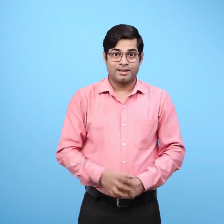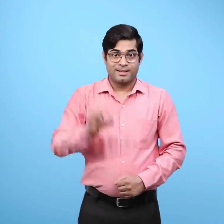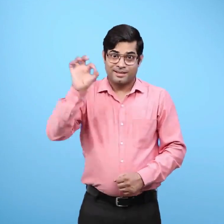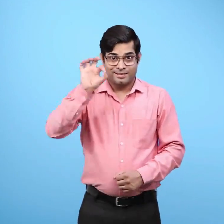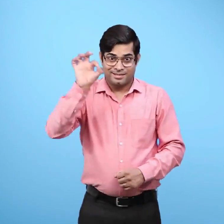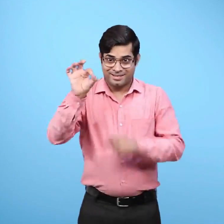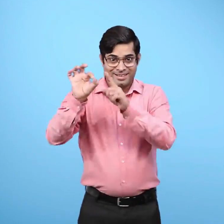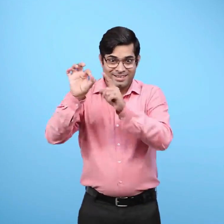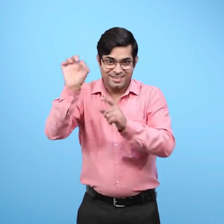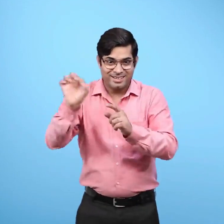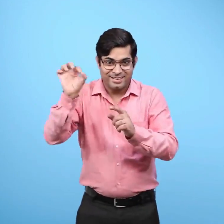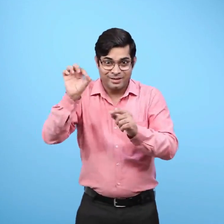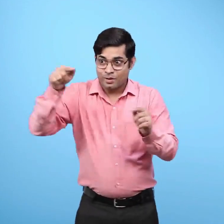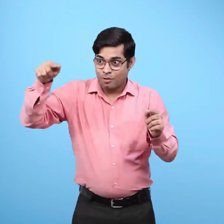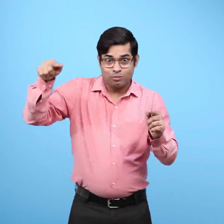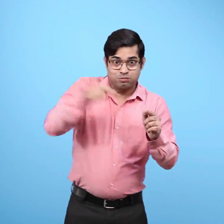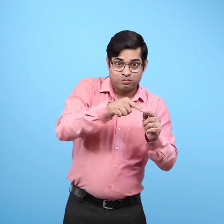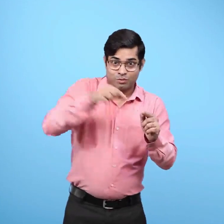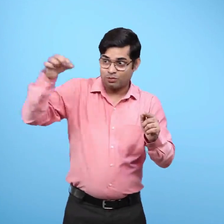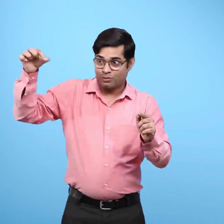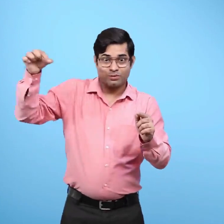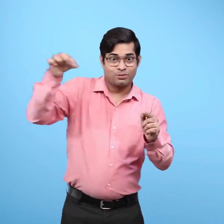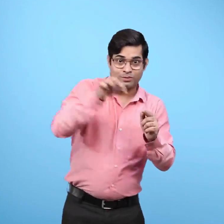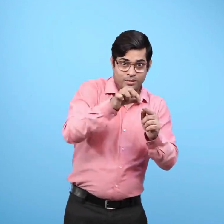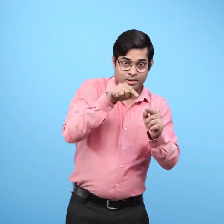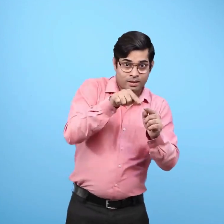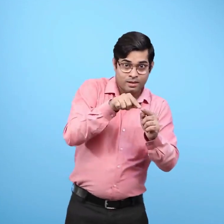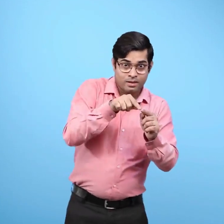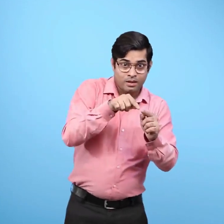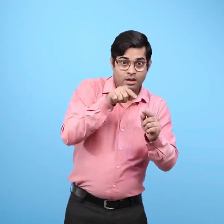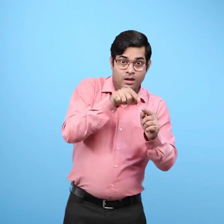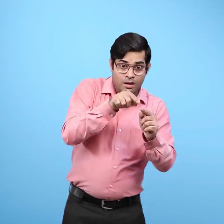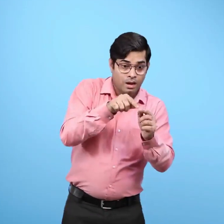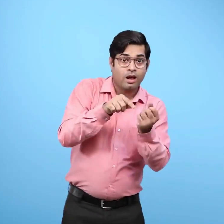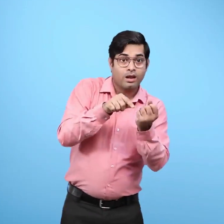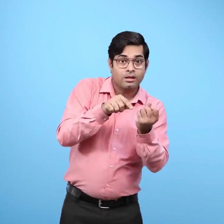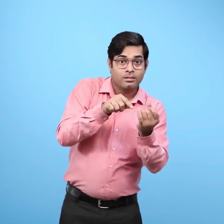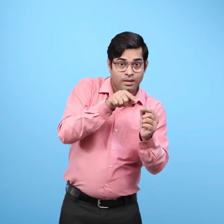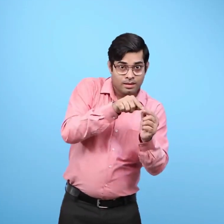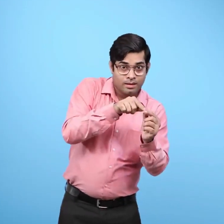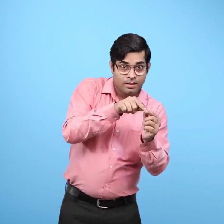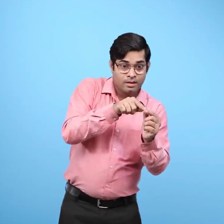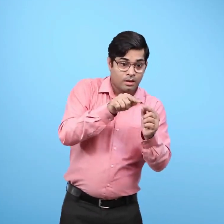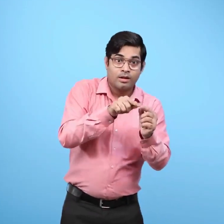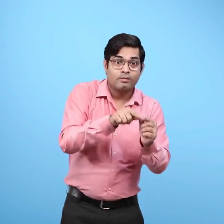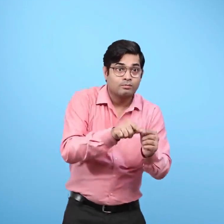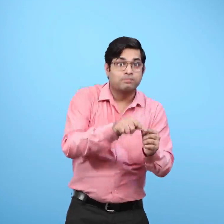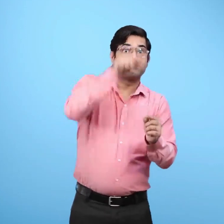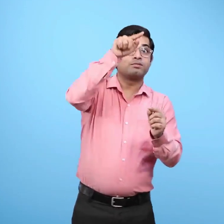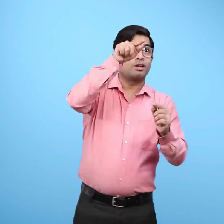I want to tell other bees, to show them the way I start dancing. My